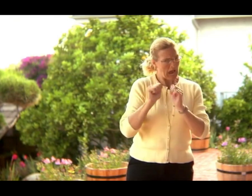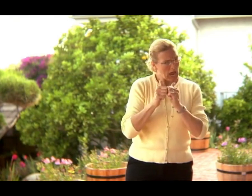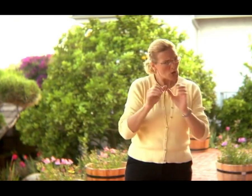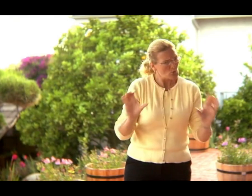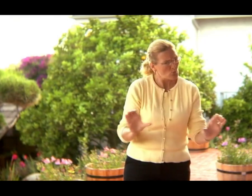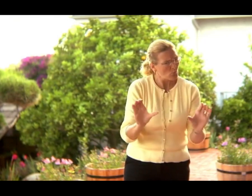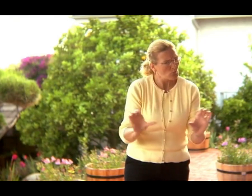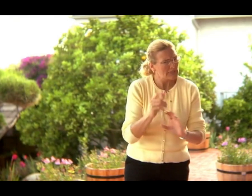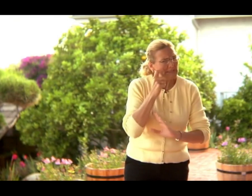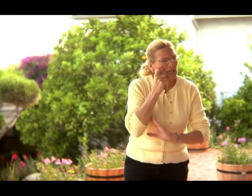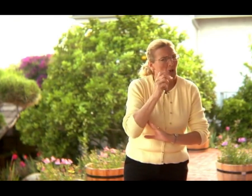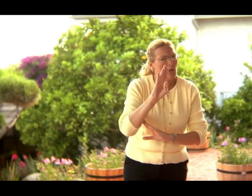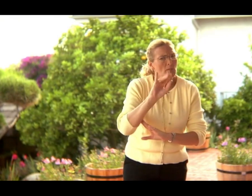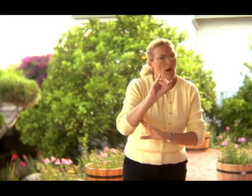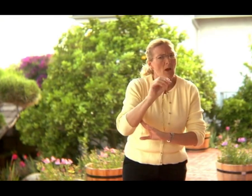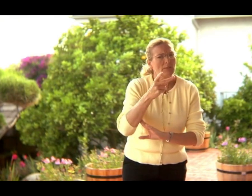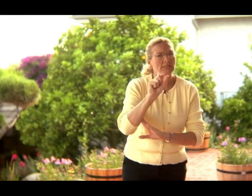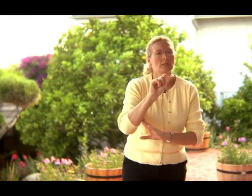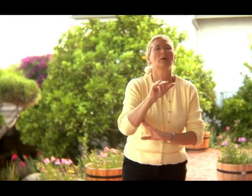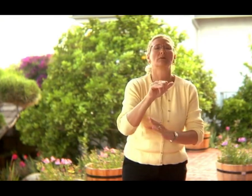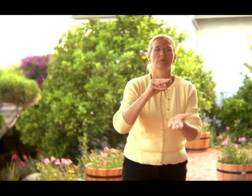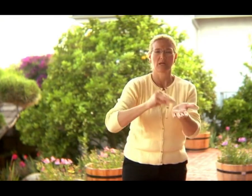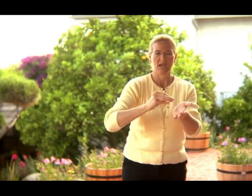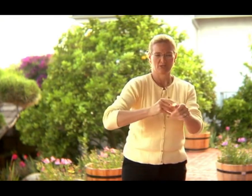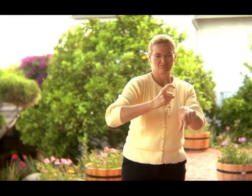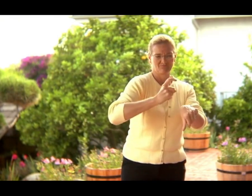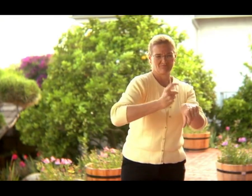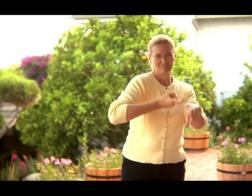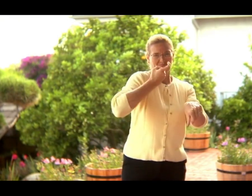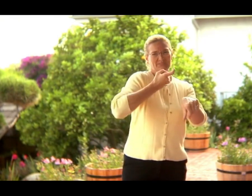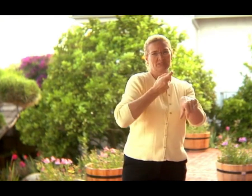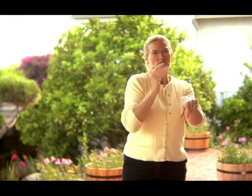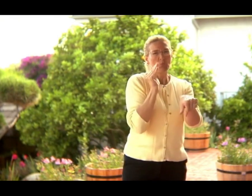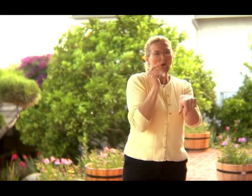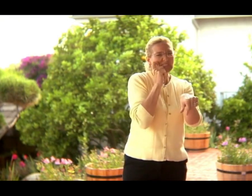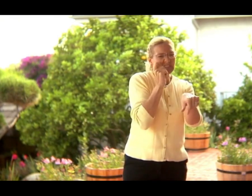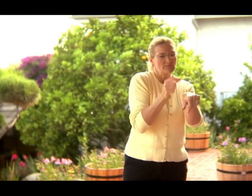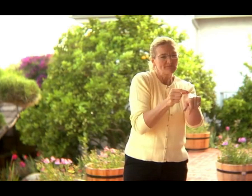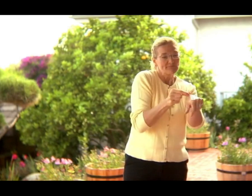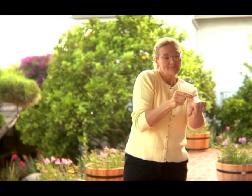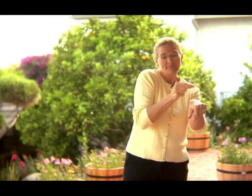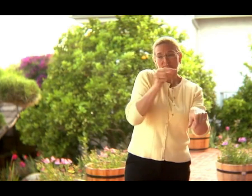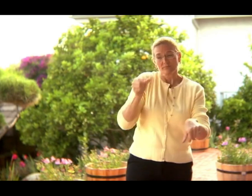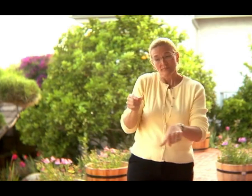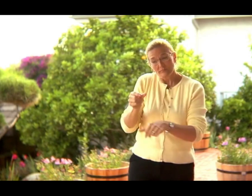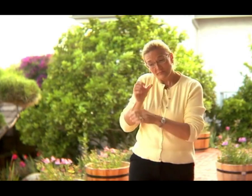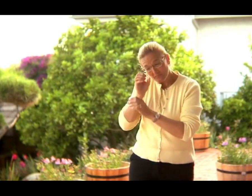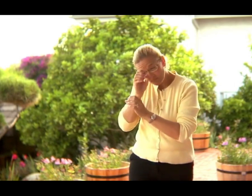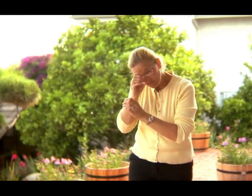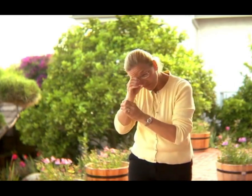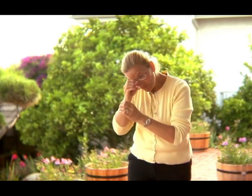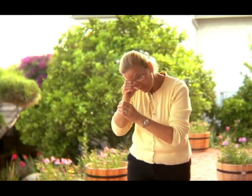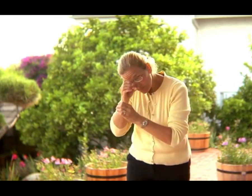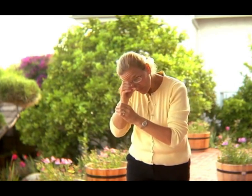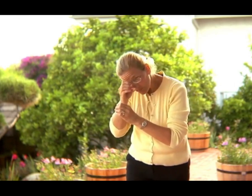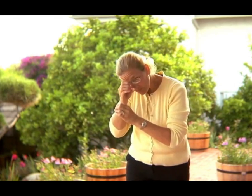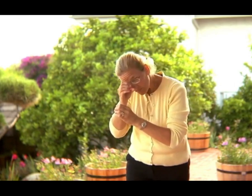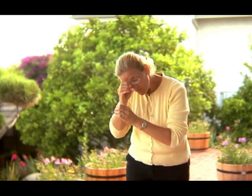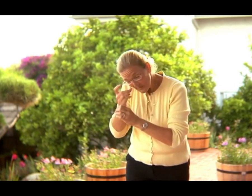To do a skin biopsy, the doctor will take a very small piece of your skin and look at